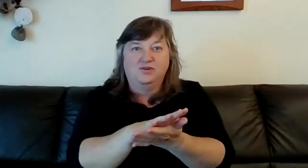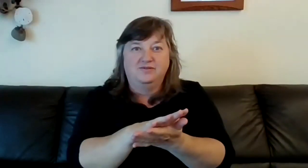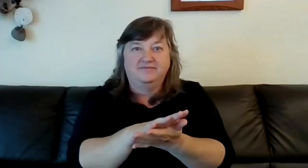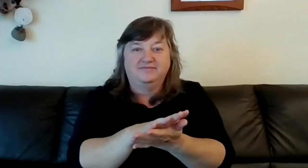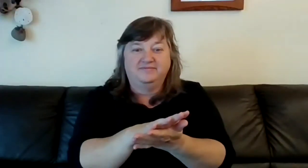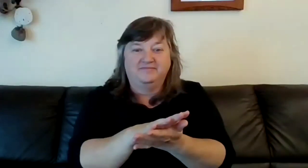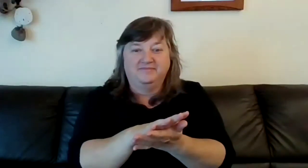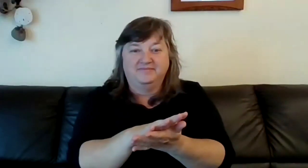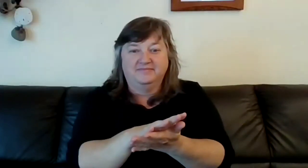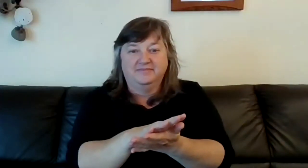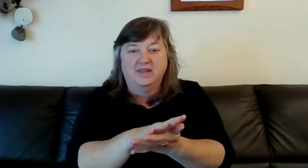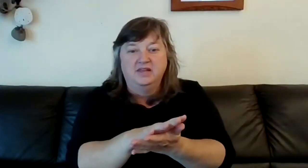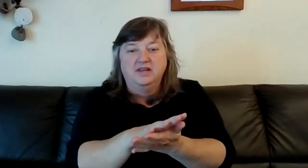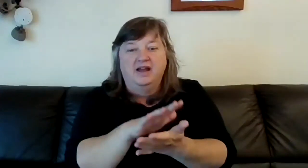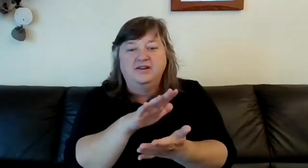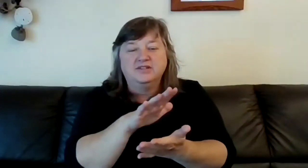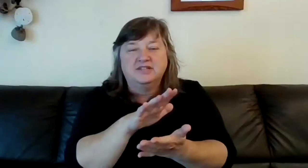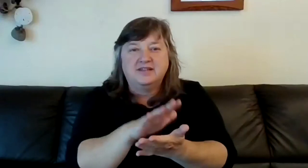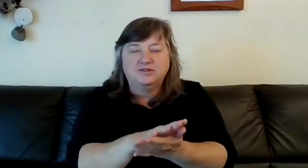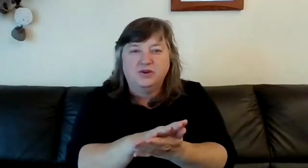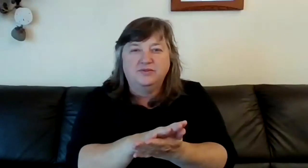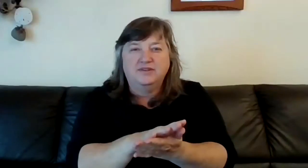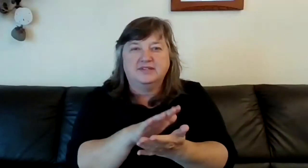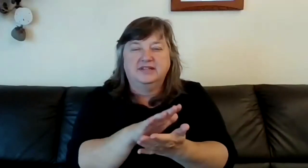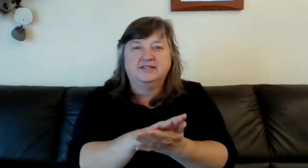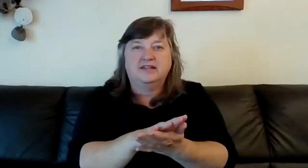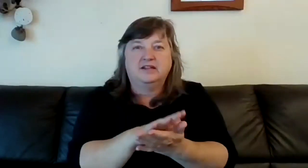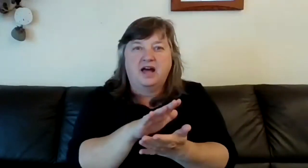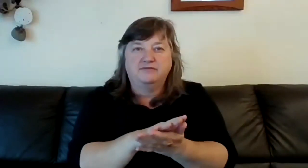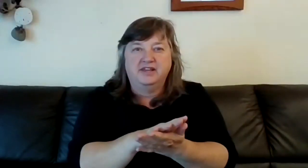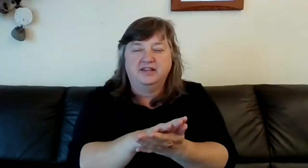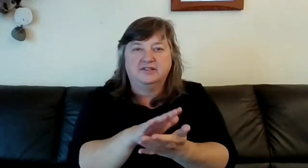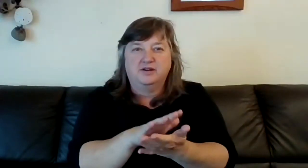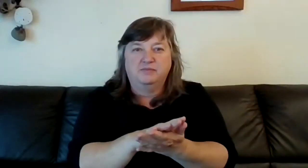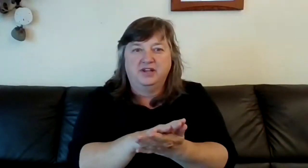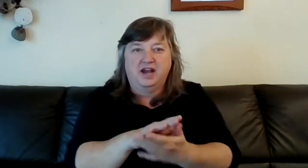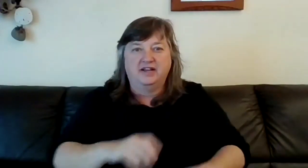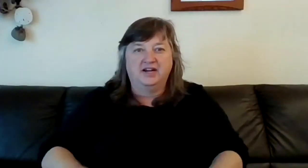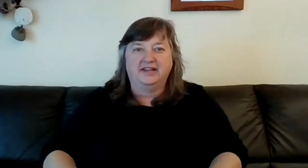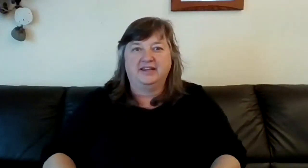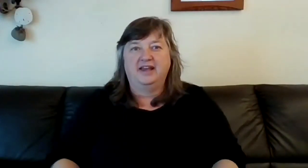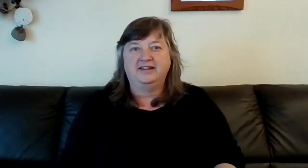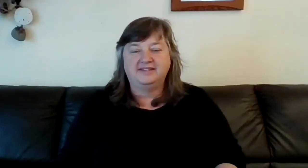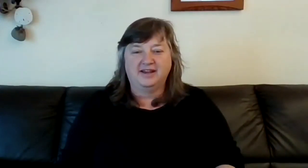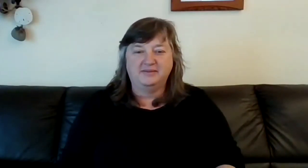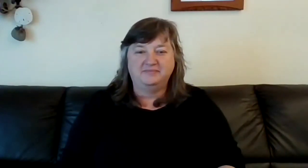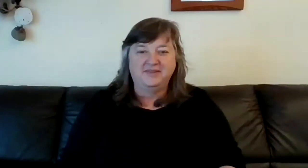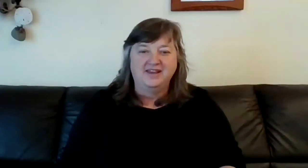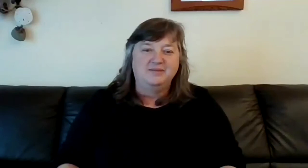School. I noticed as I was going through this list that a lot of things are pretty iconic, and